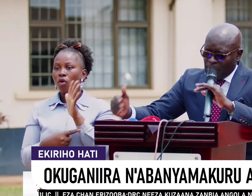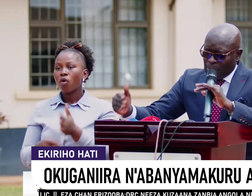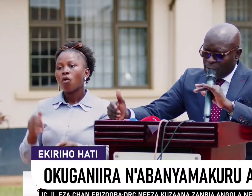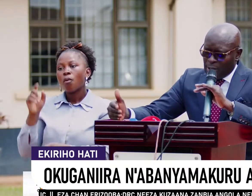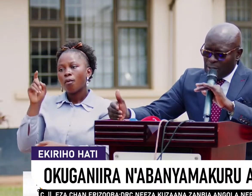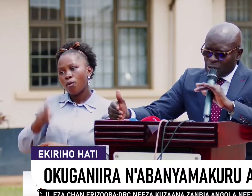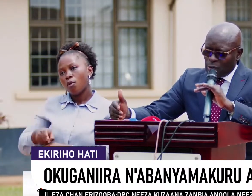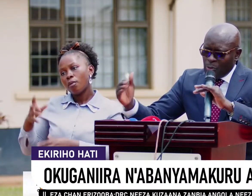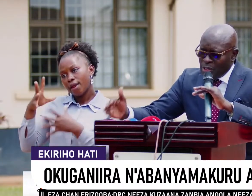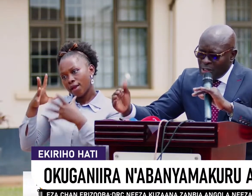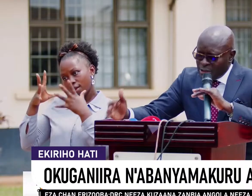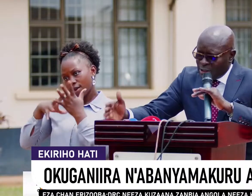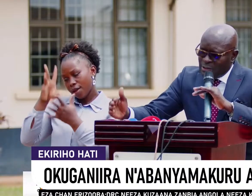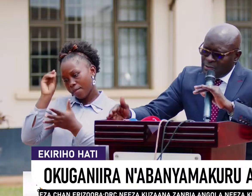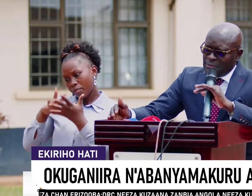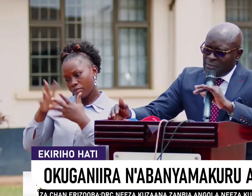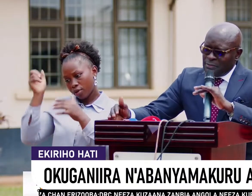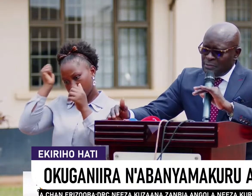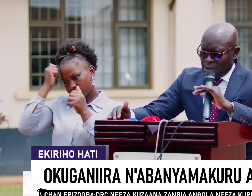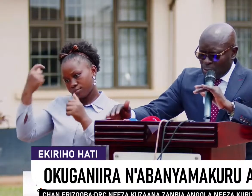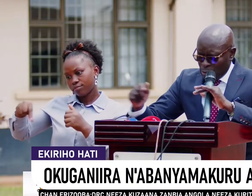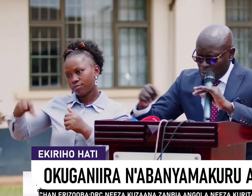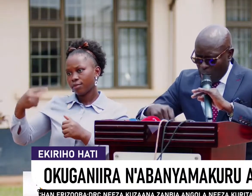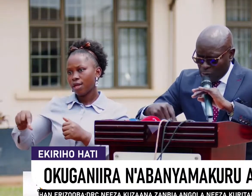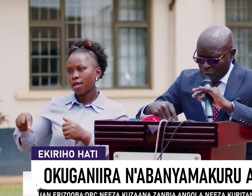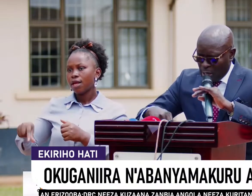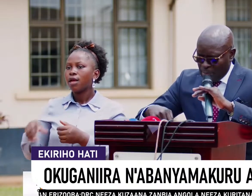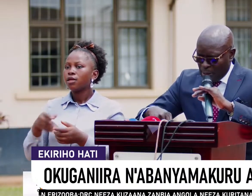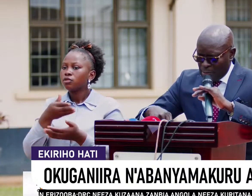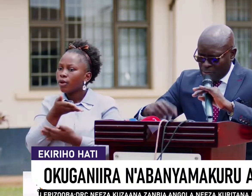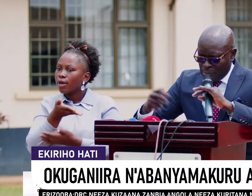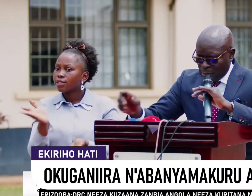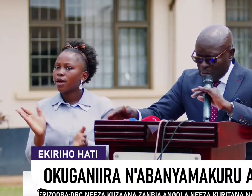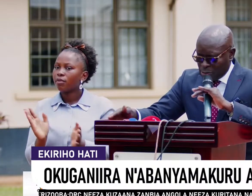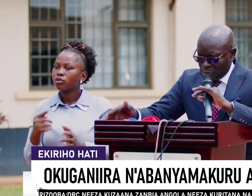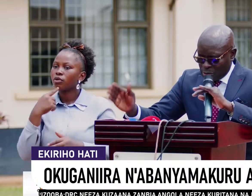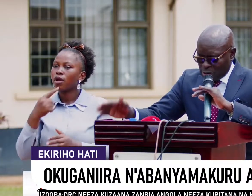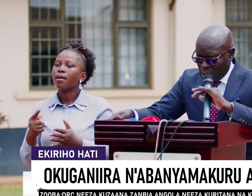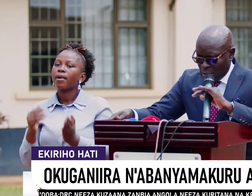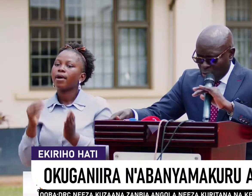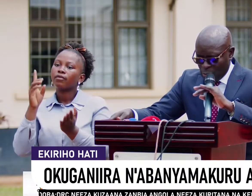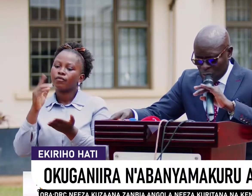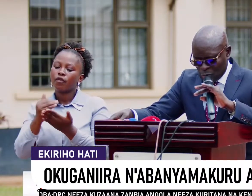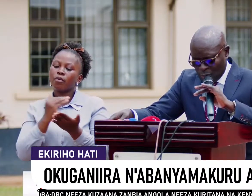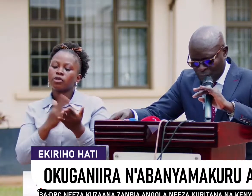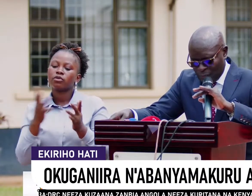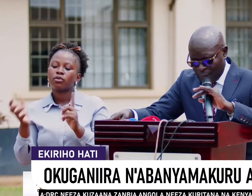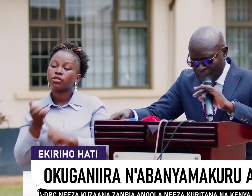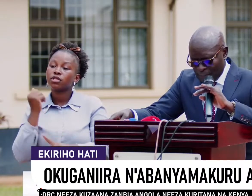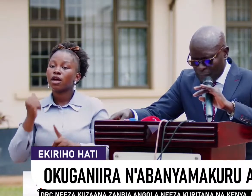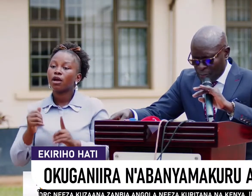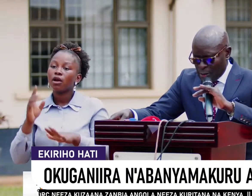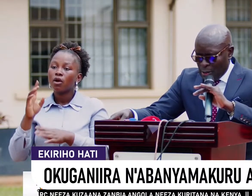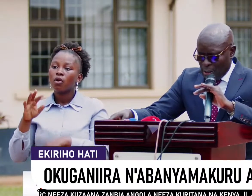obw'okubeera n'empapula z'obuyigirize nabo kyabo tugamba empapula basobola ozisanga ku mukutu